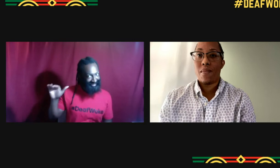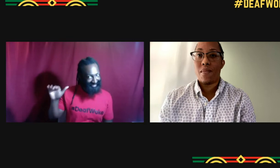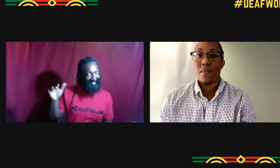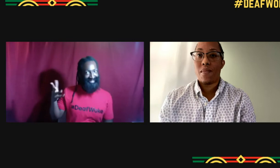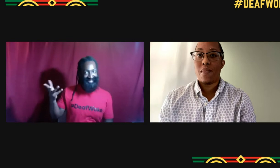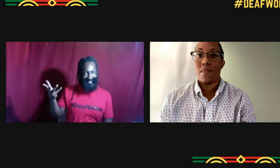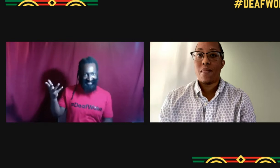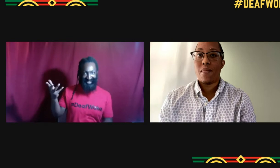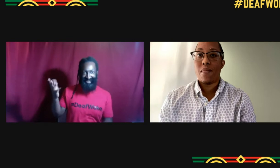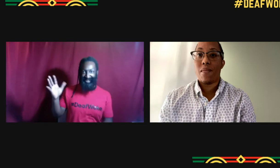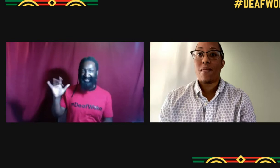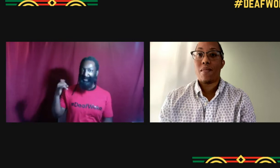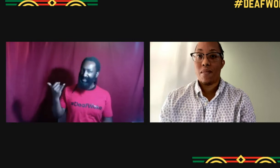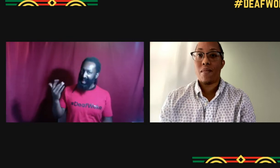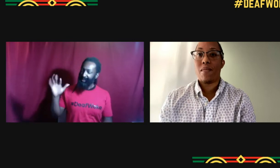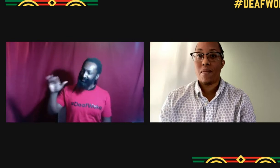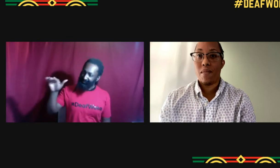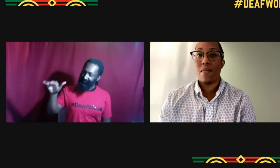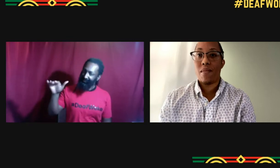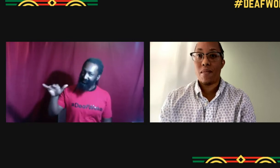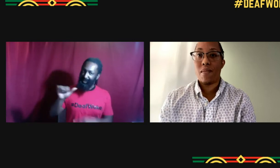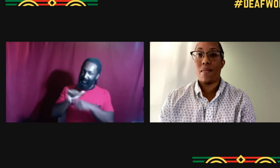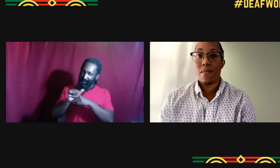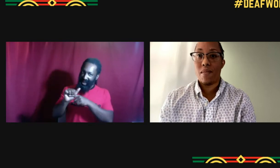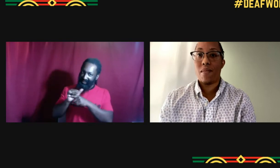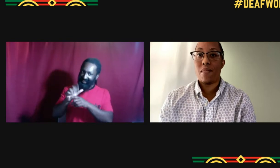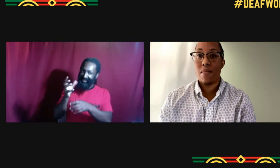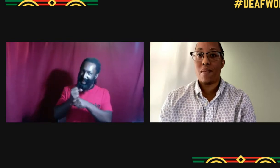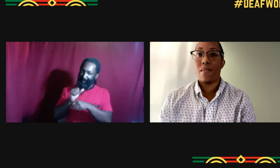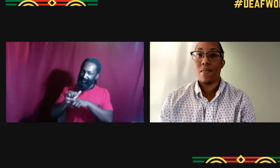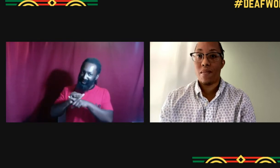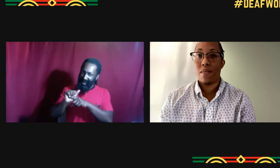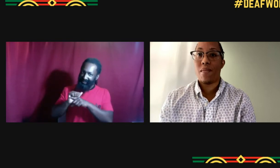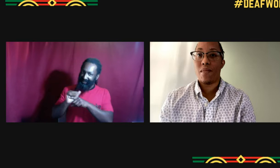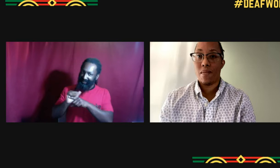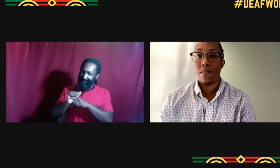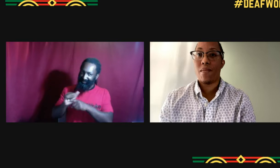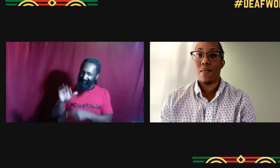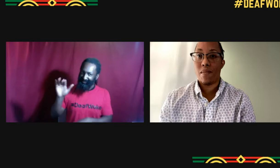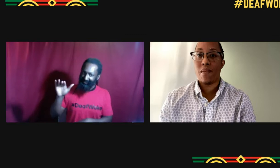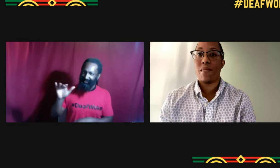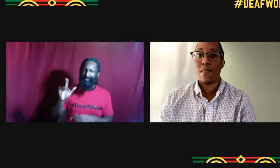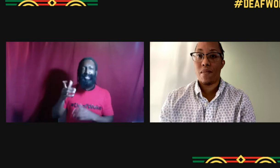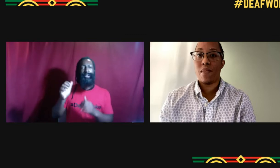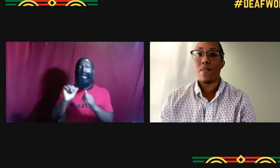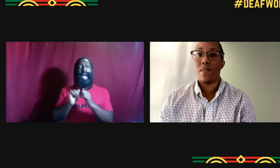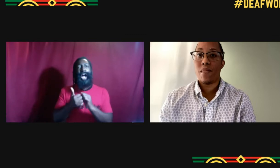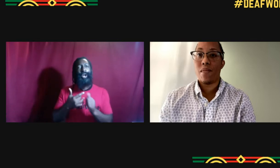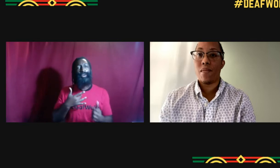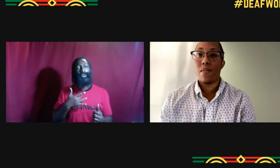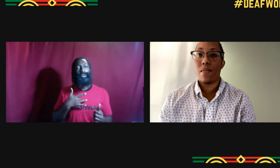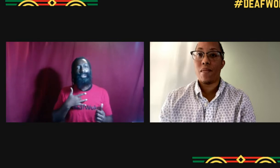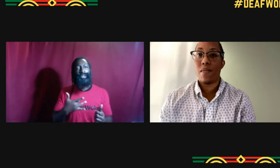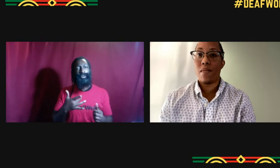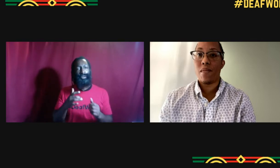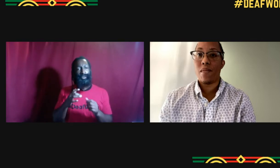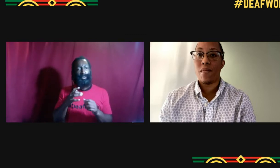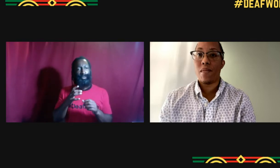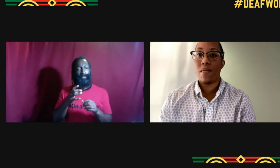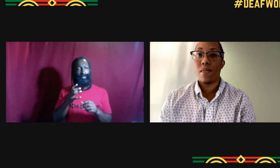you know, asking, you know, kind of nudging, you know, but now you're being more, you know,